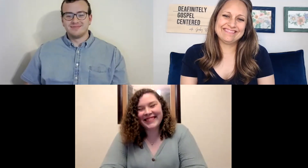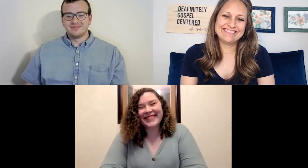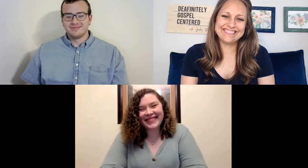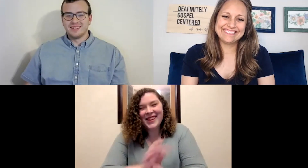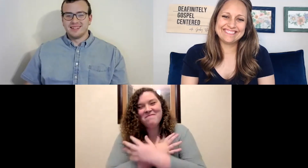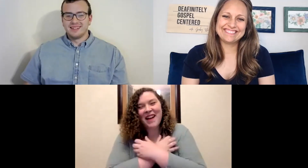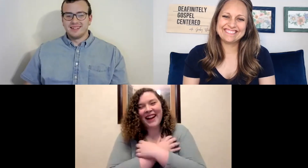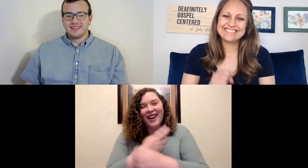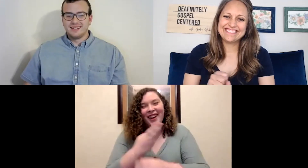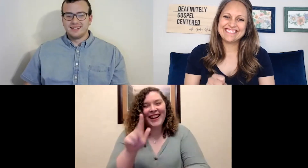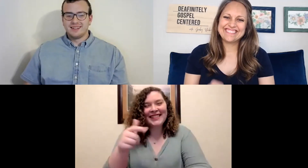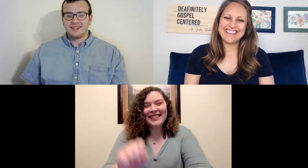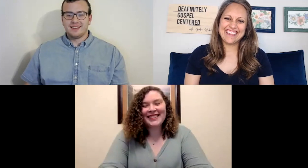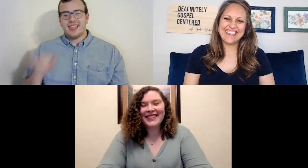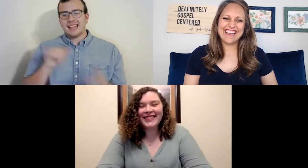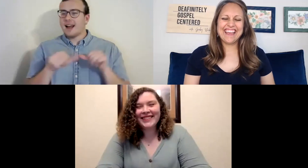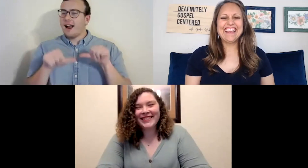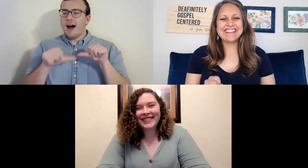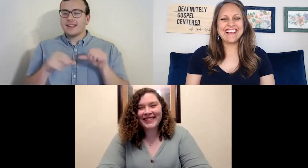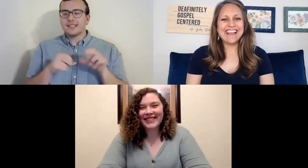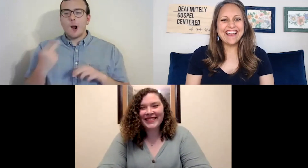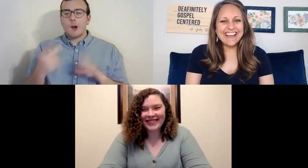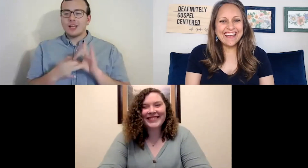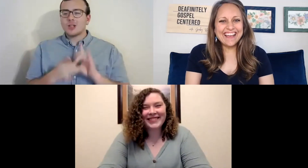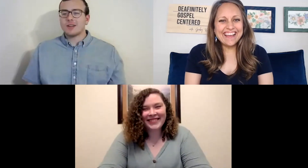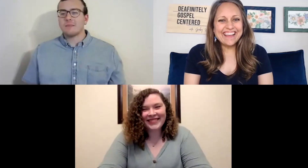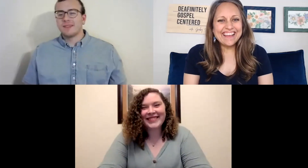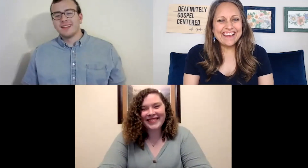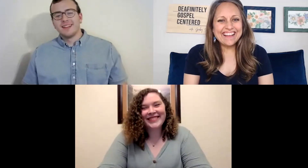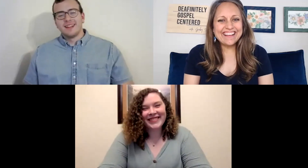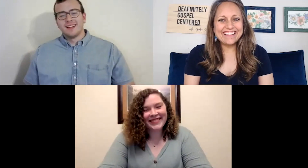with them. Yes, bear hugs. Yes.